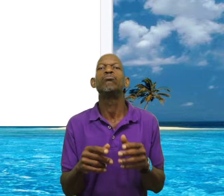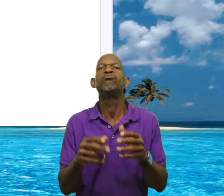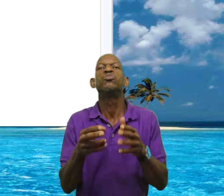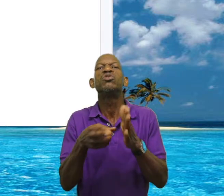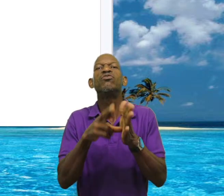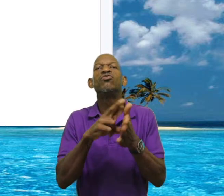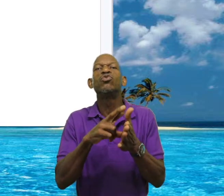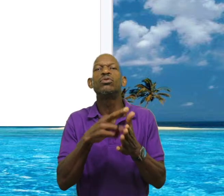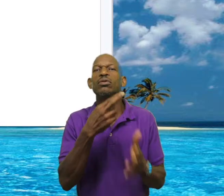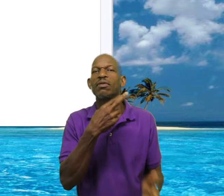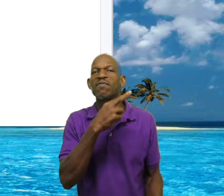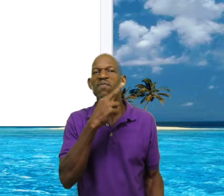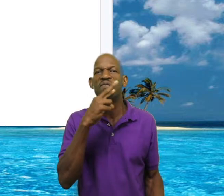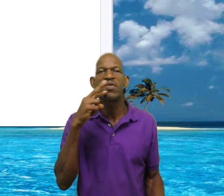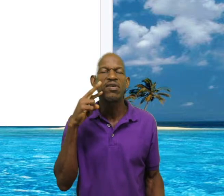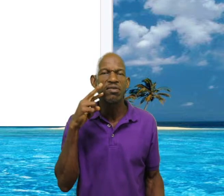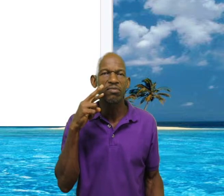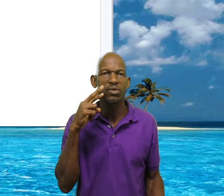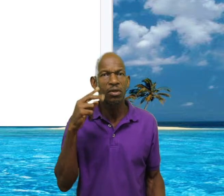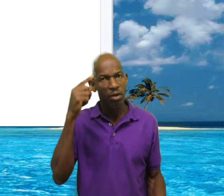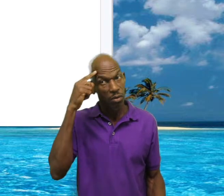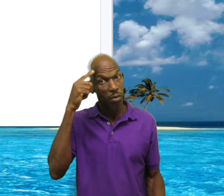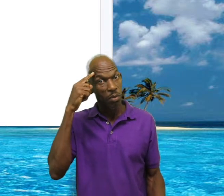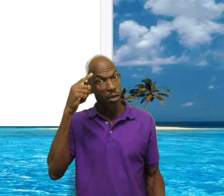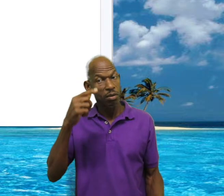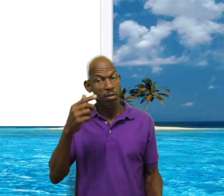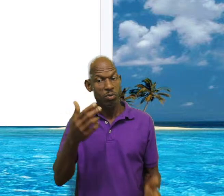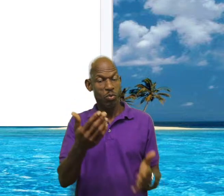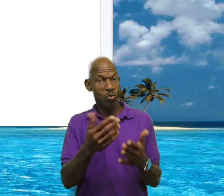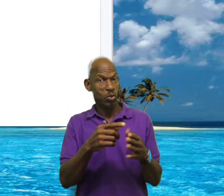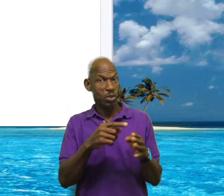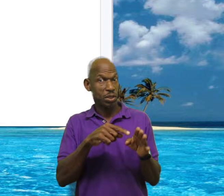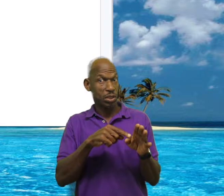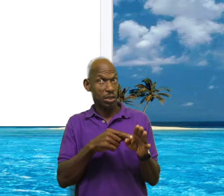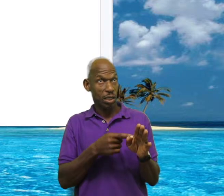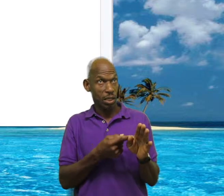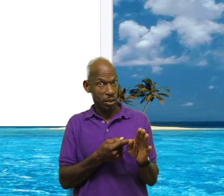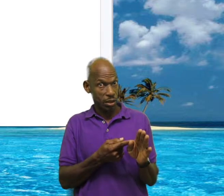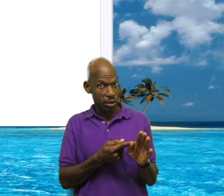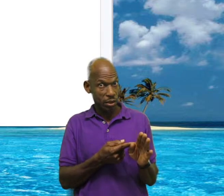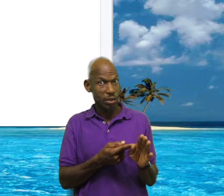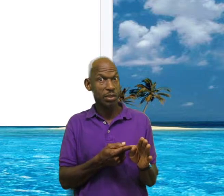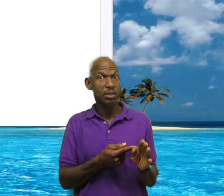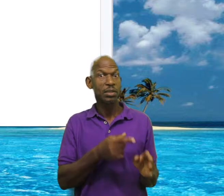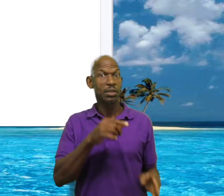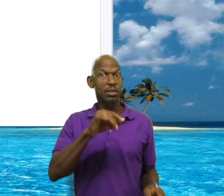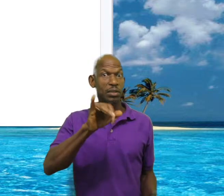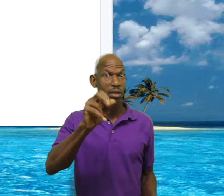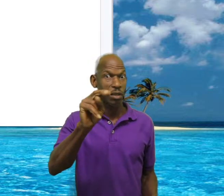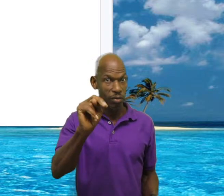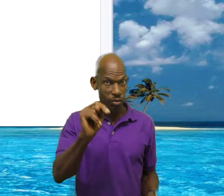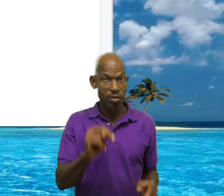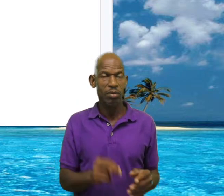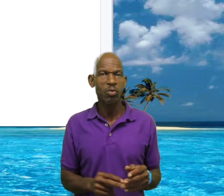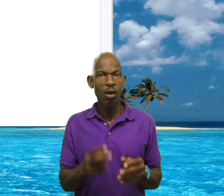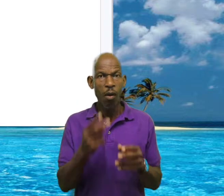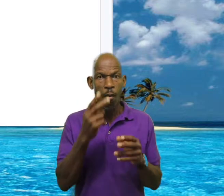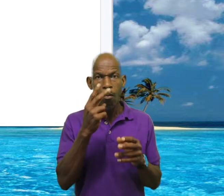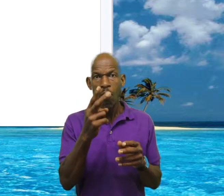At the beginning of the term, we looked at verbs. And we also look at other words that we can use that are called